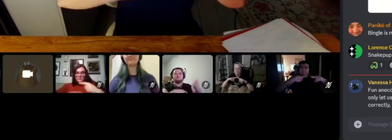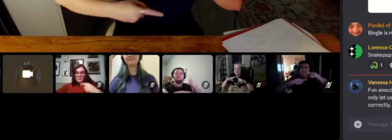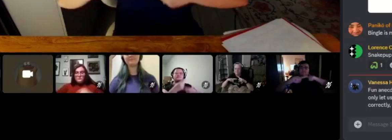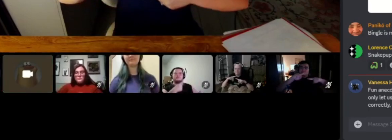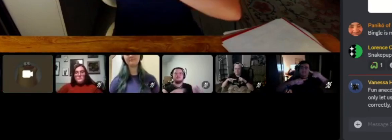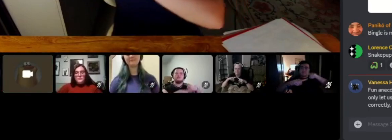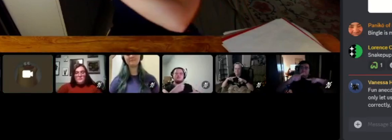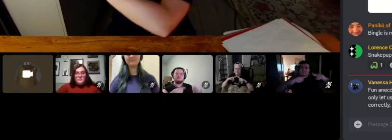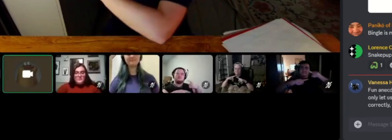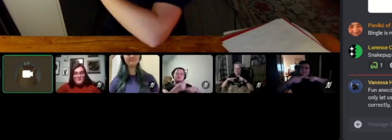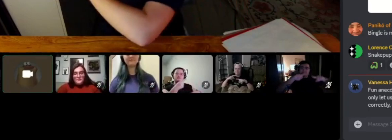Here.